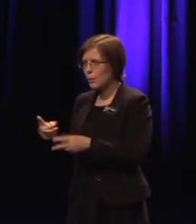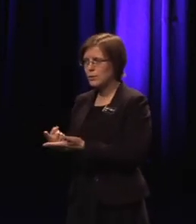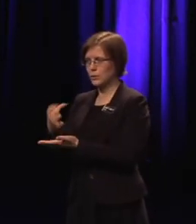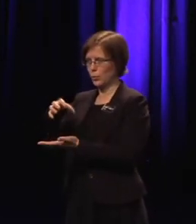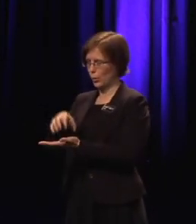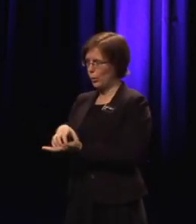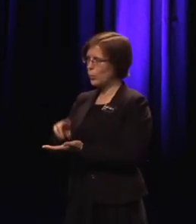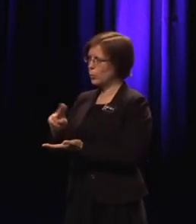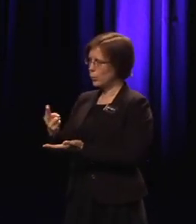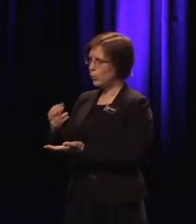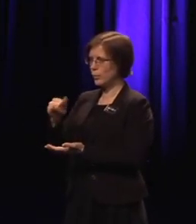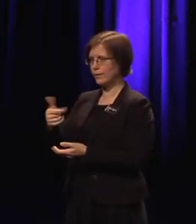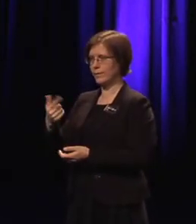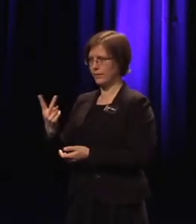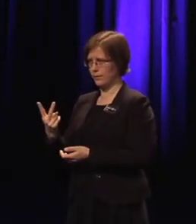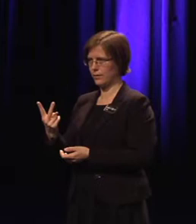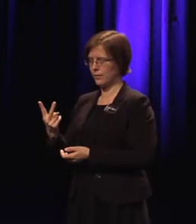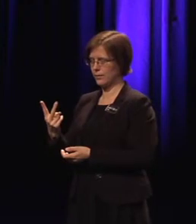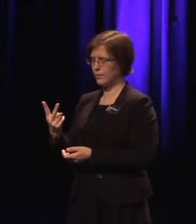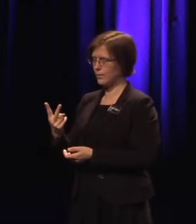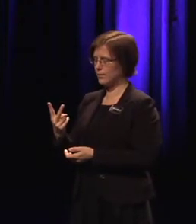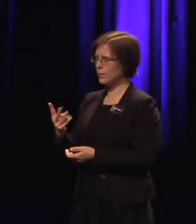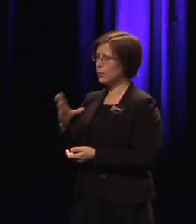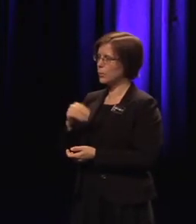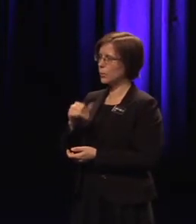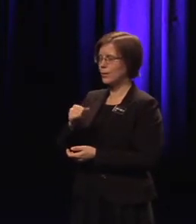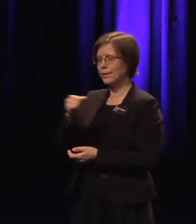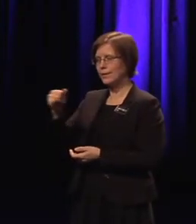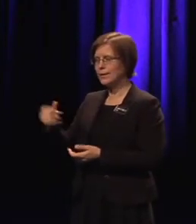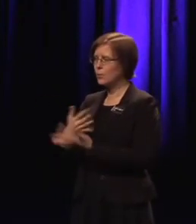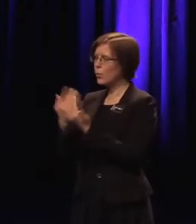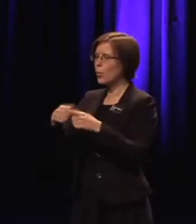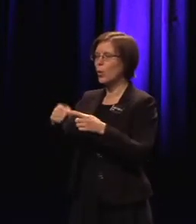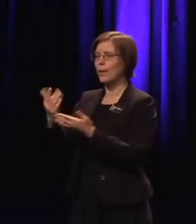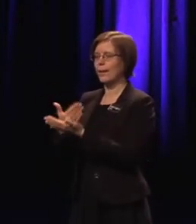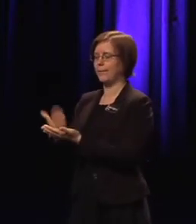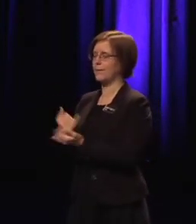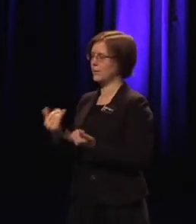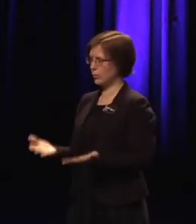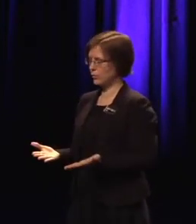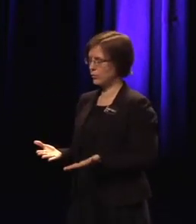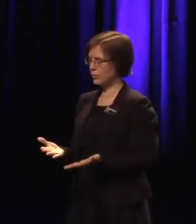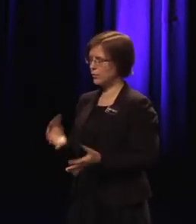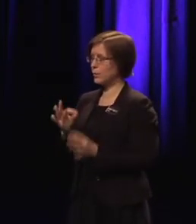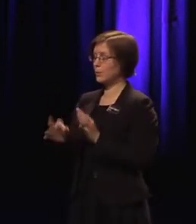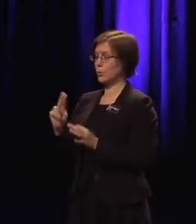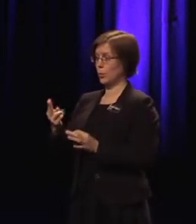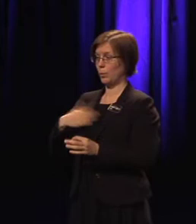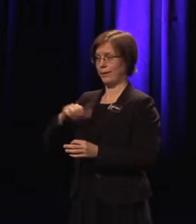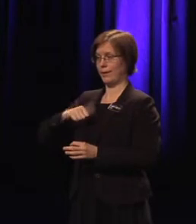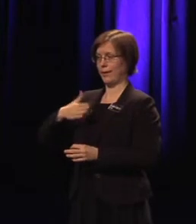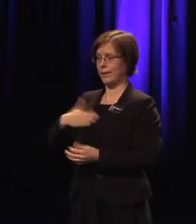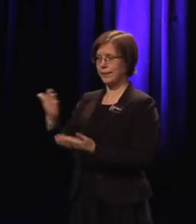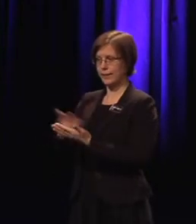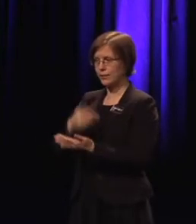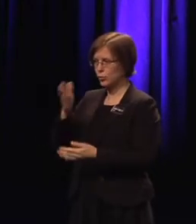picture on our TV sets in respect of many countries today. Right now in my own country, South